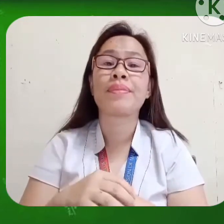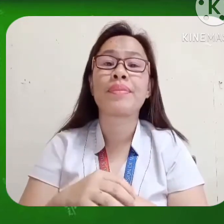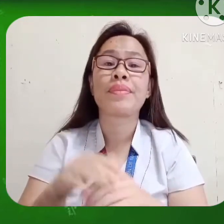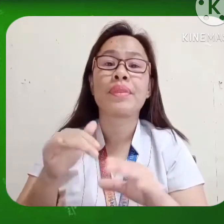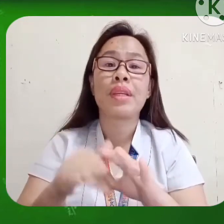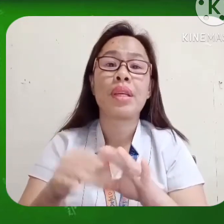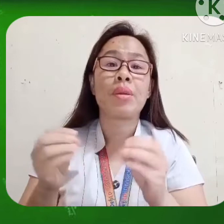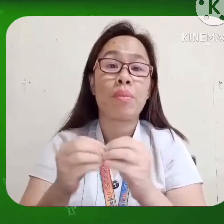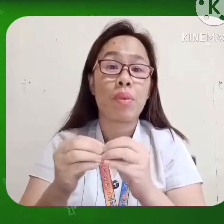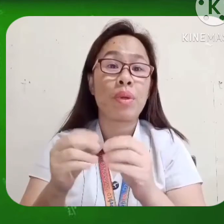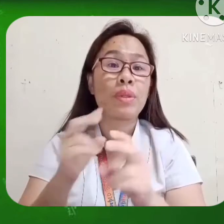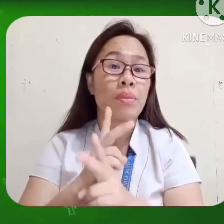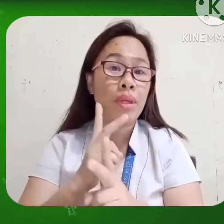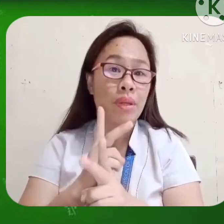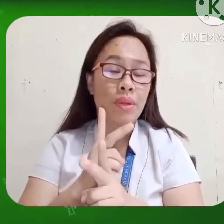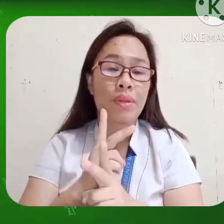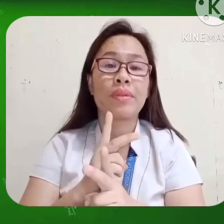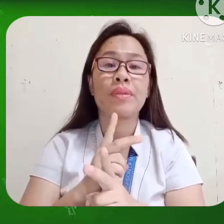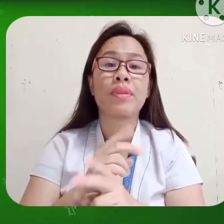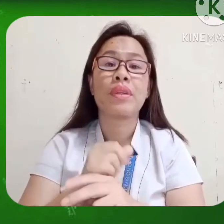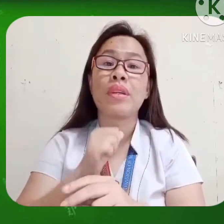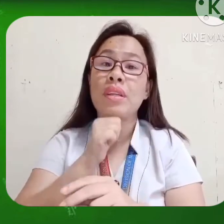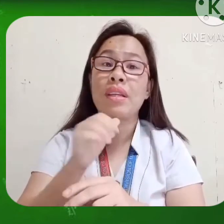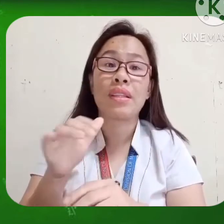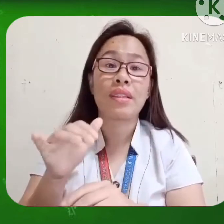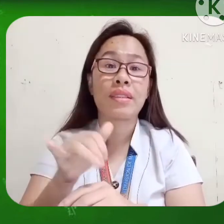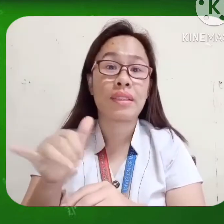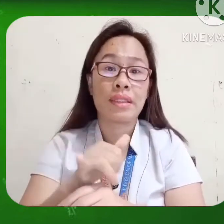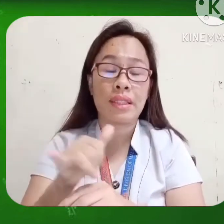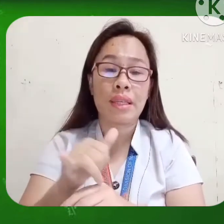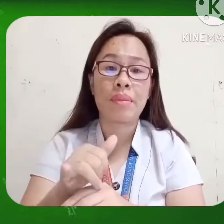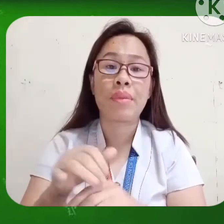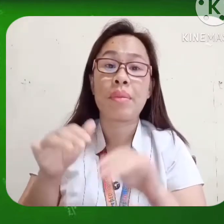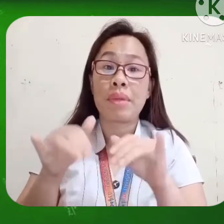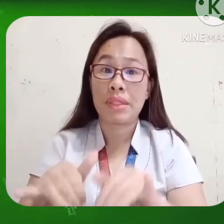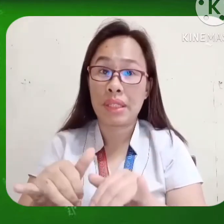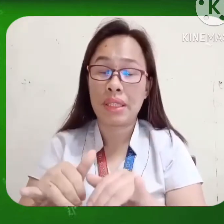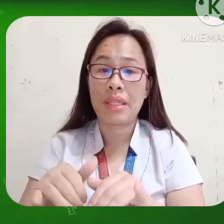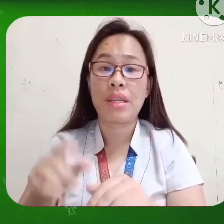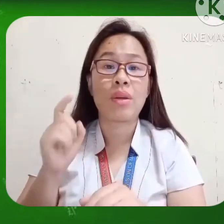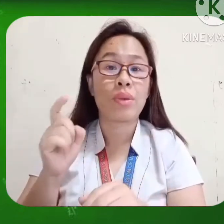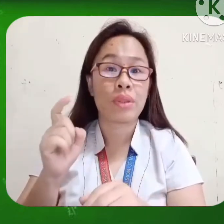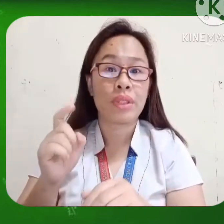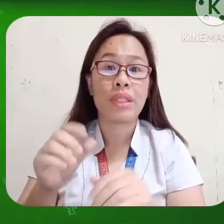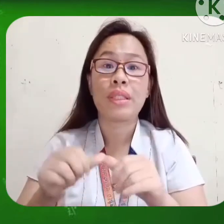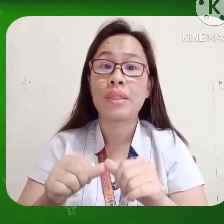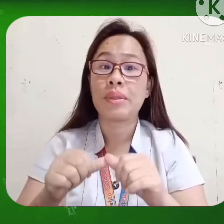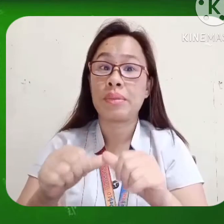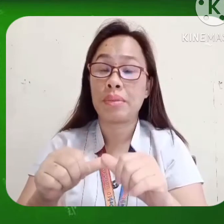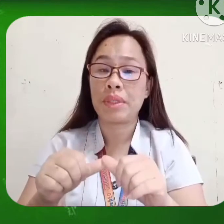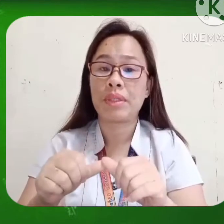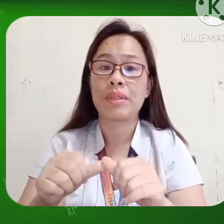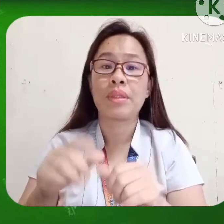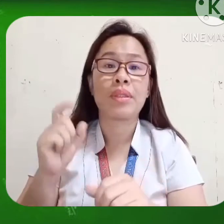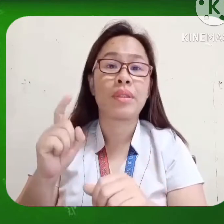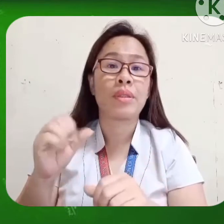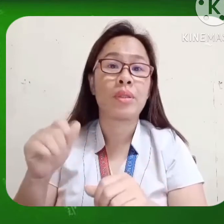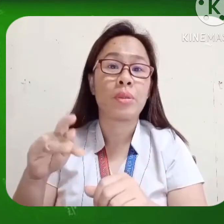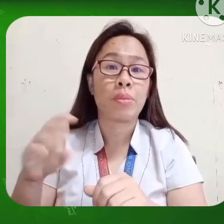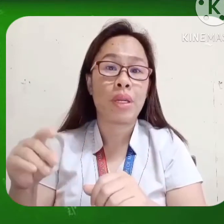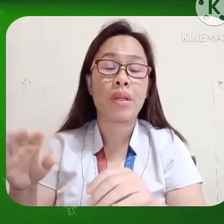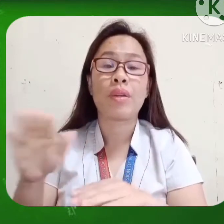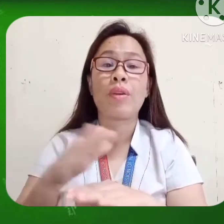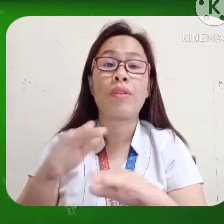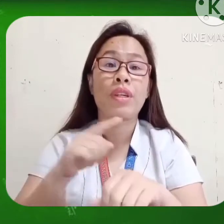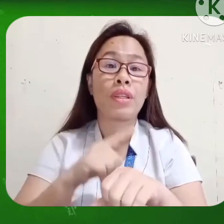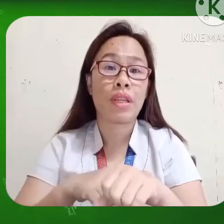faster. In most vehicles, it is unlikely na ma-maintain nila ang kanilang constant speed over time. So